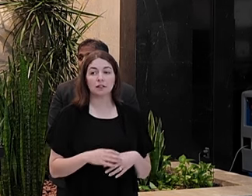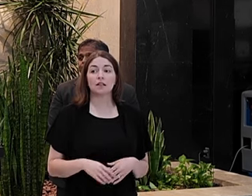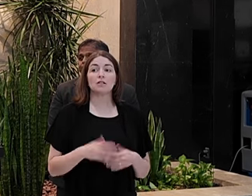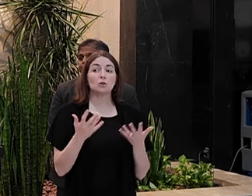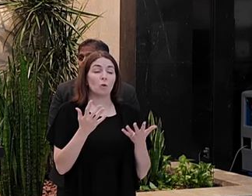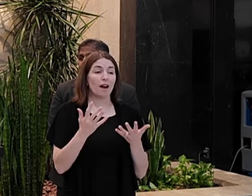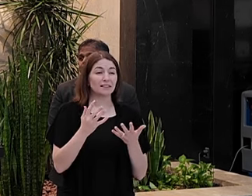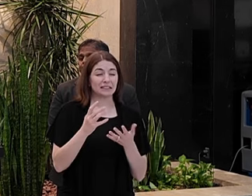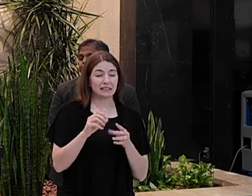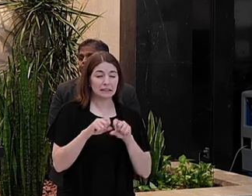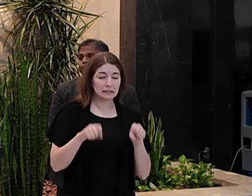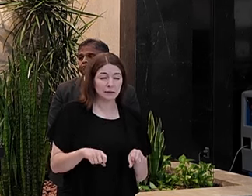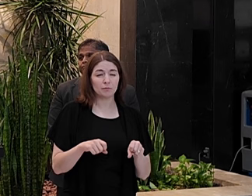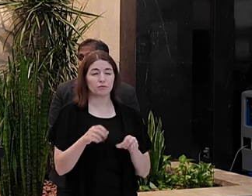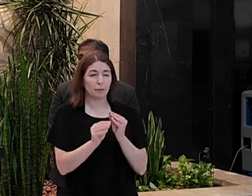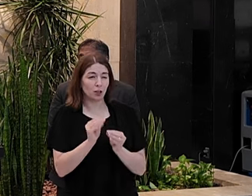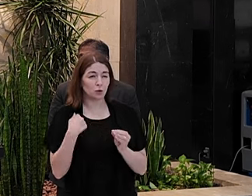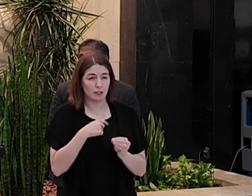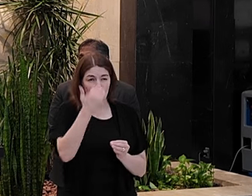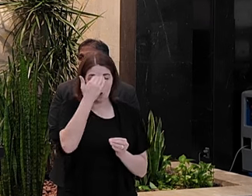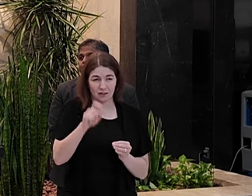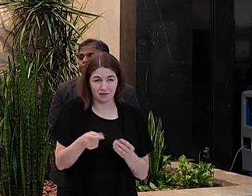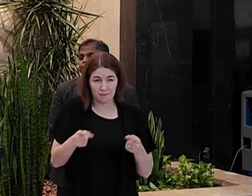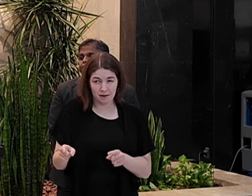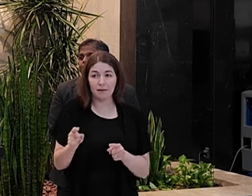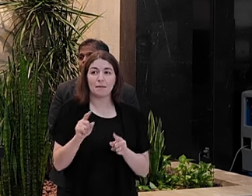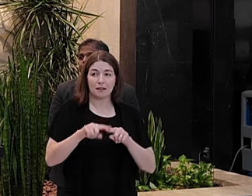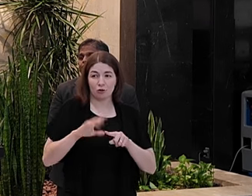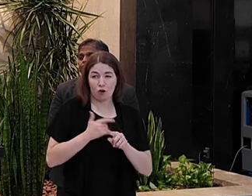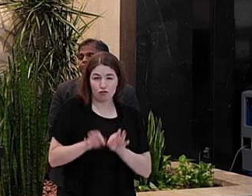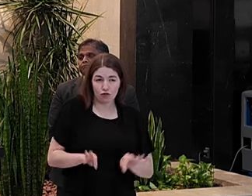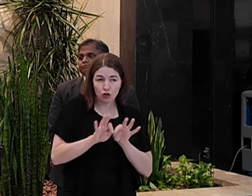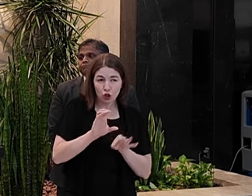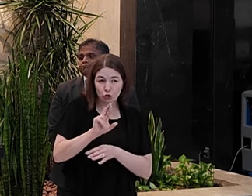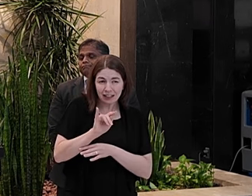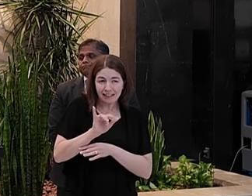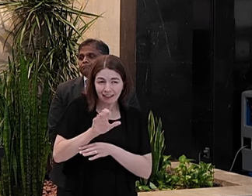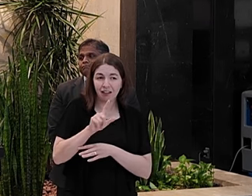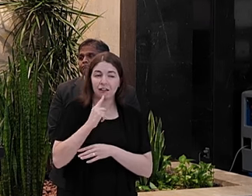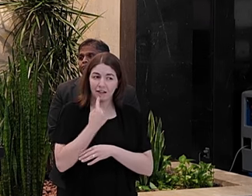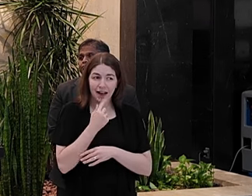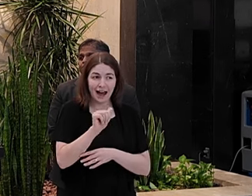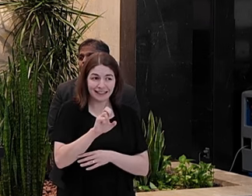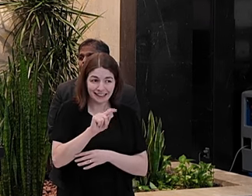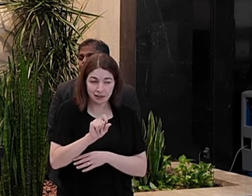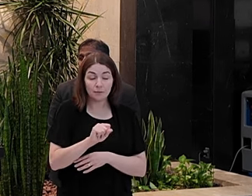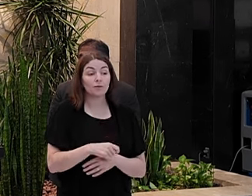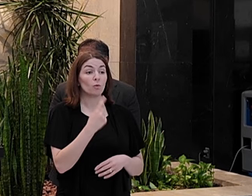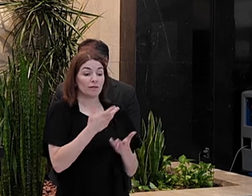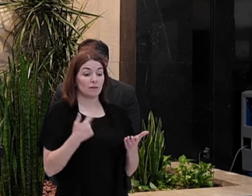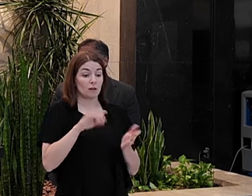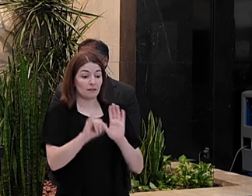critical repairs that need to be done at the water treatment plant based on critical assets. One of the items that we identified from the HNTV report was